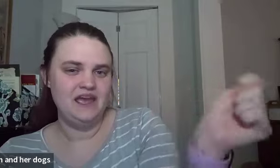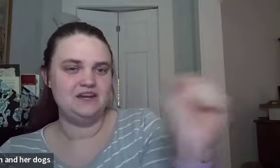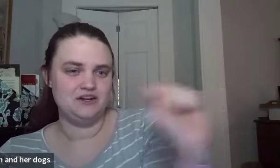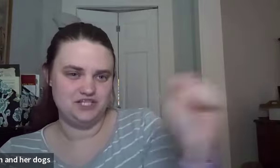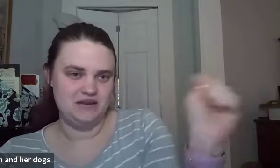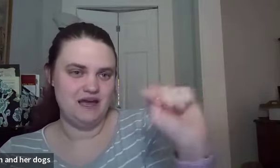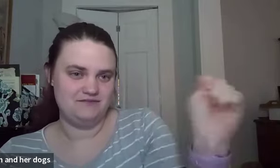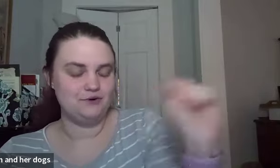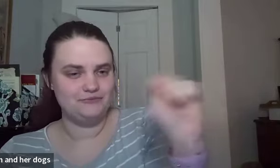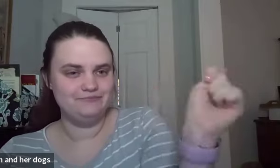and you're going to shake it back and forth.